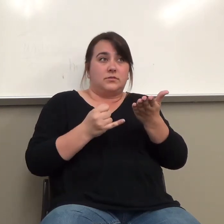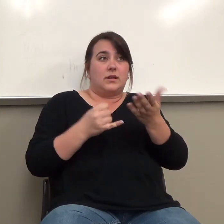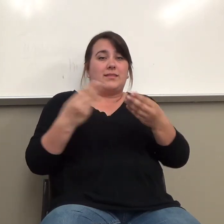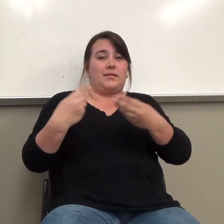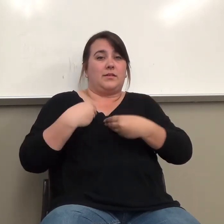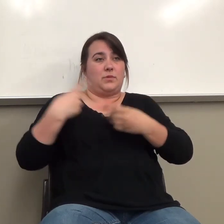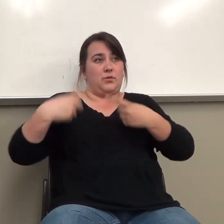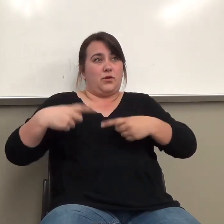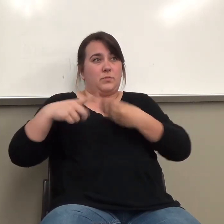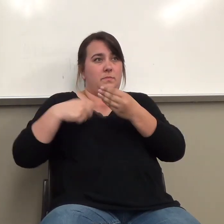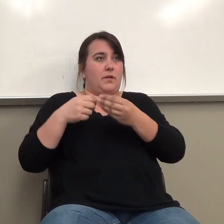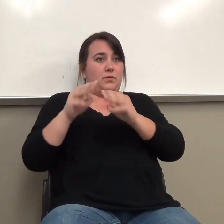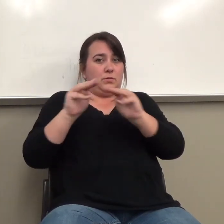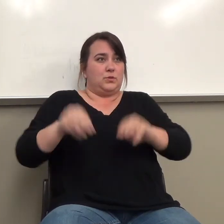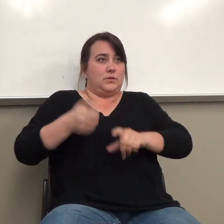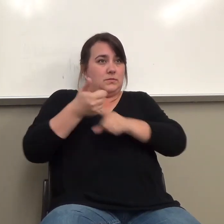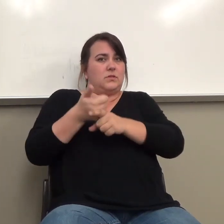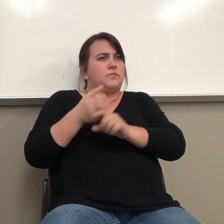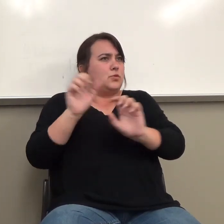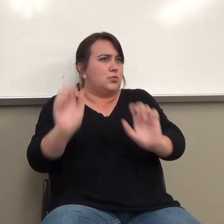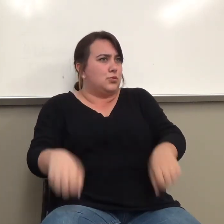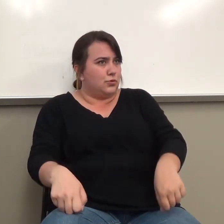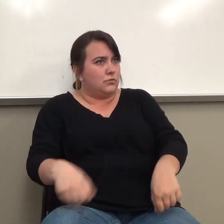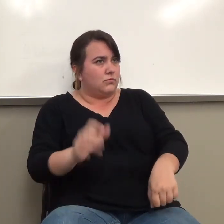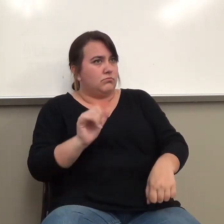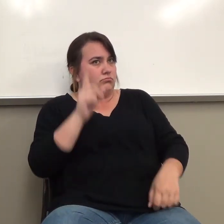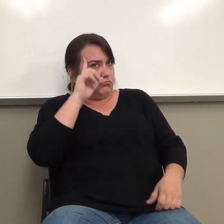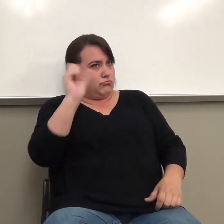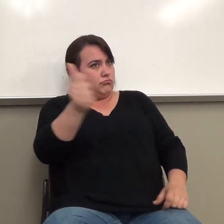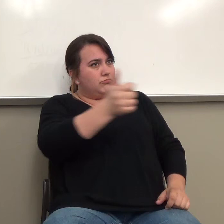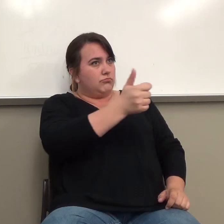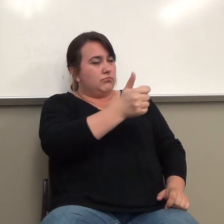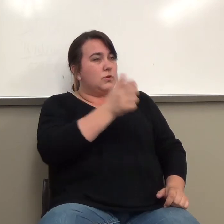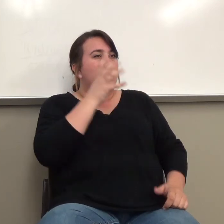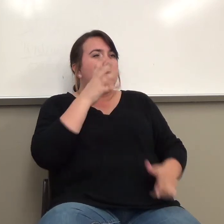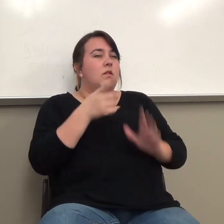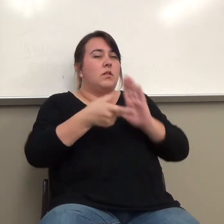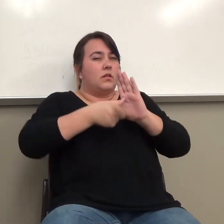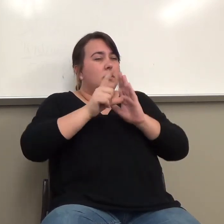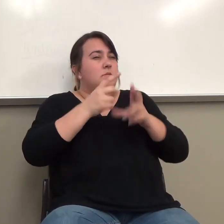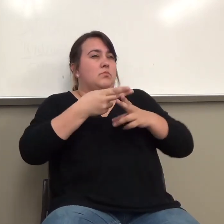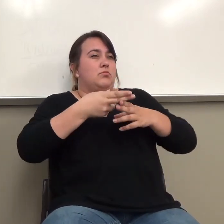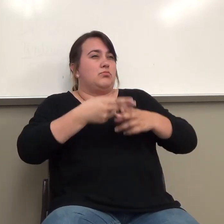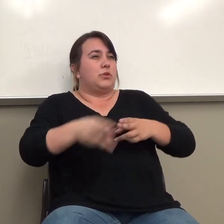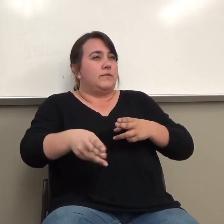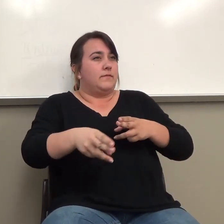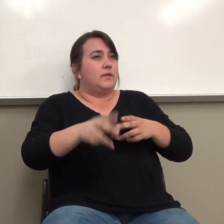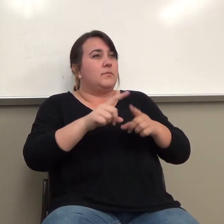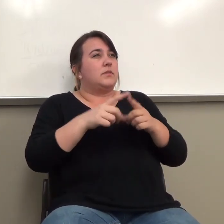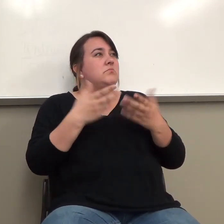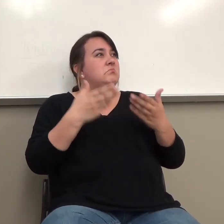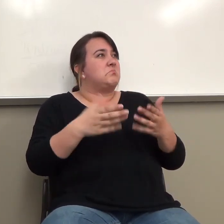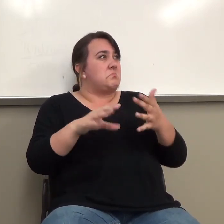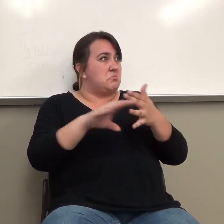that museum, you could do that, okay? But, so we're gonna go over this real briefly. Let's go ahead and take a break